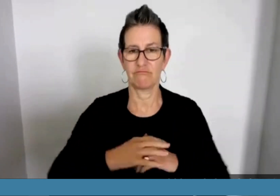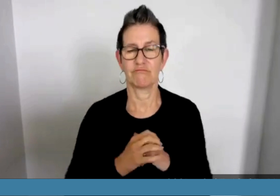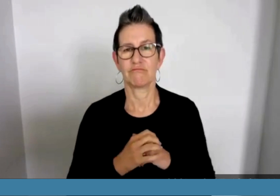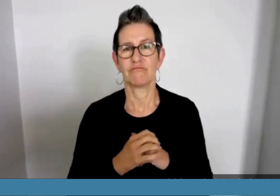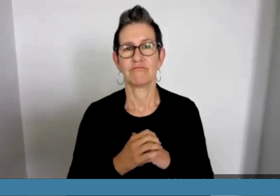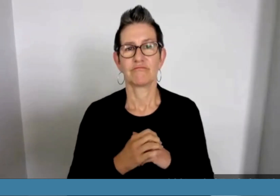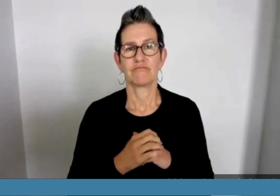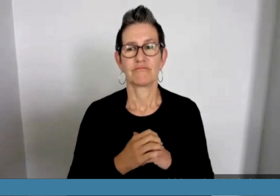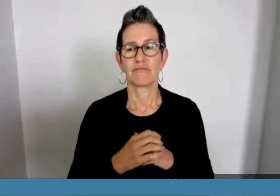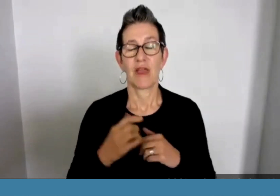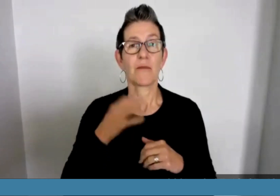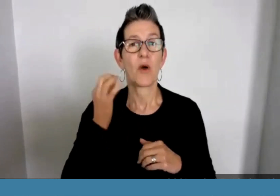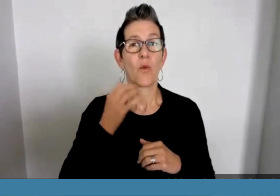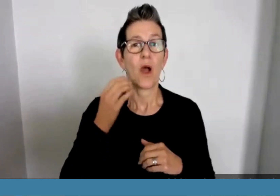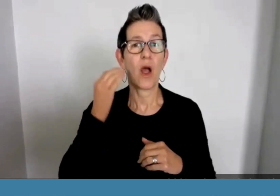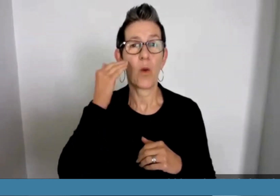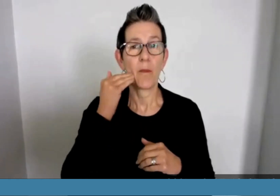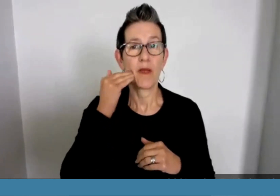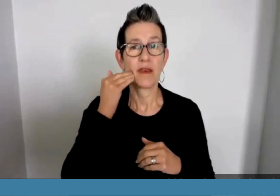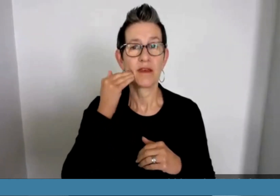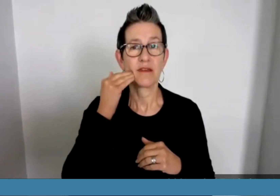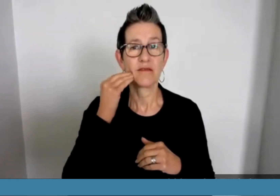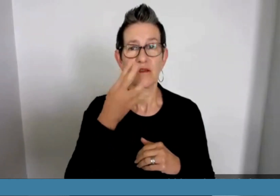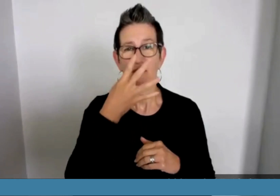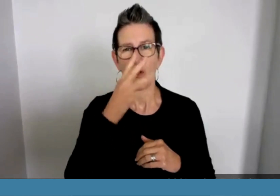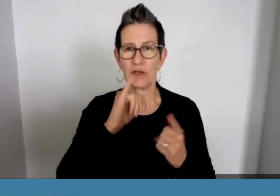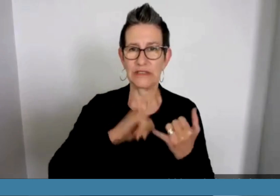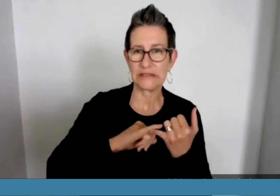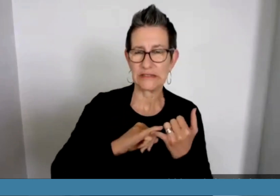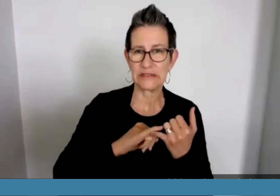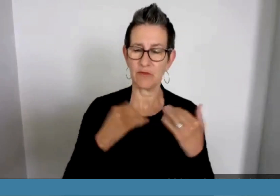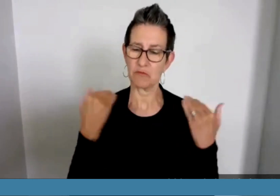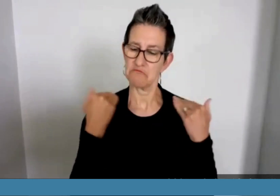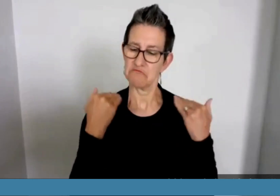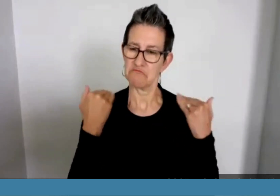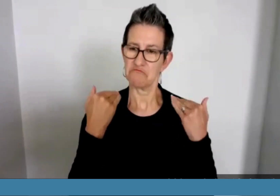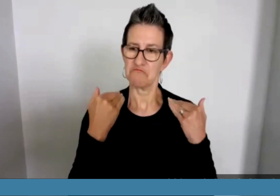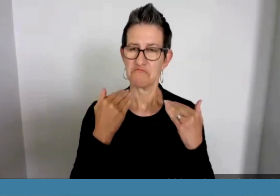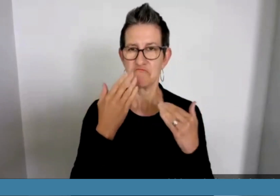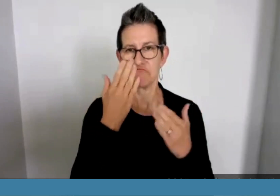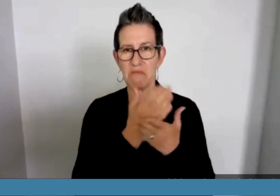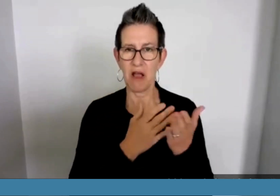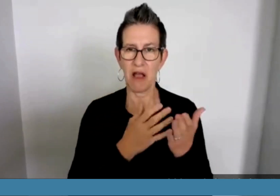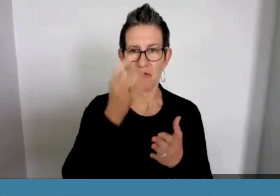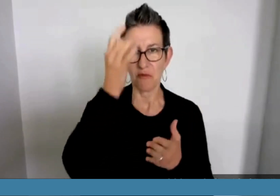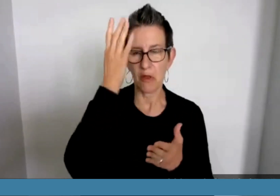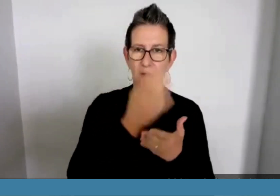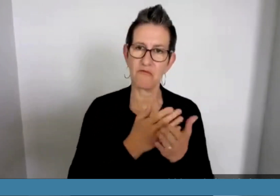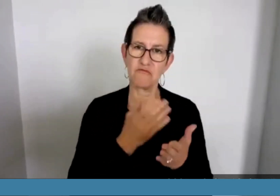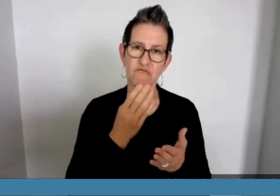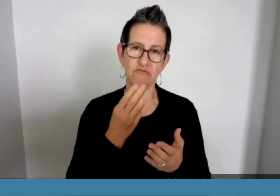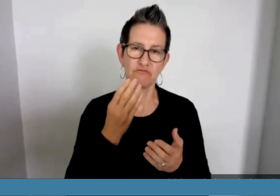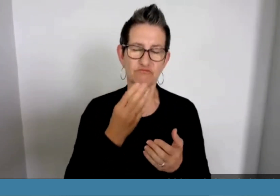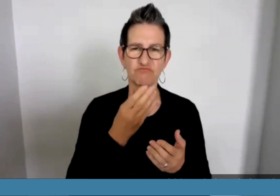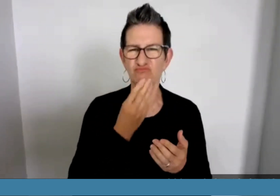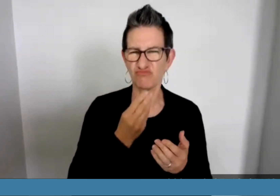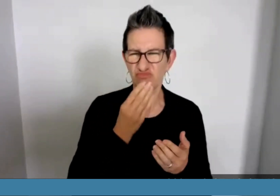I am a white woman in my 40s with medium length brownish blondish hair that is partly clipped back,